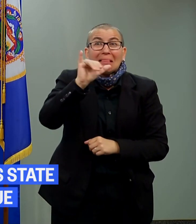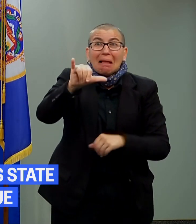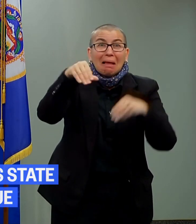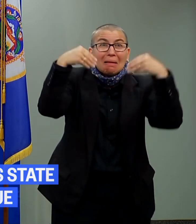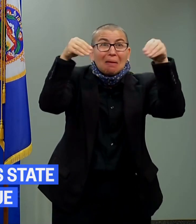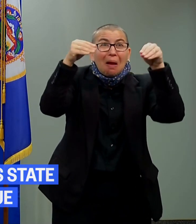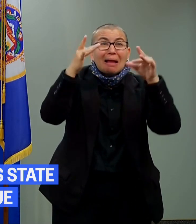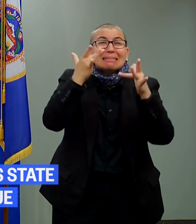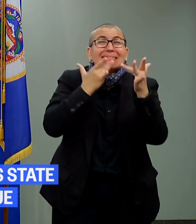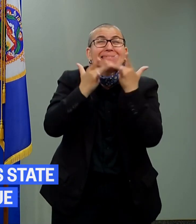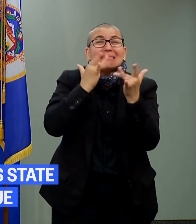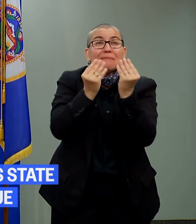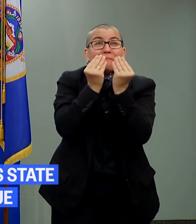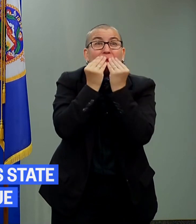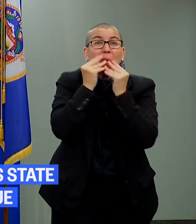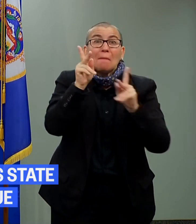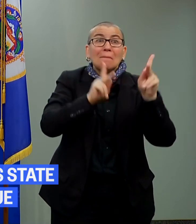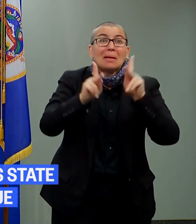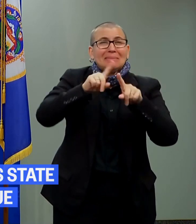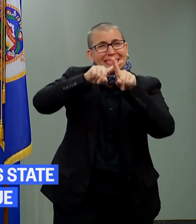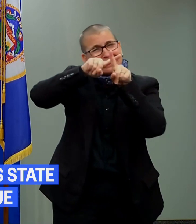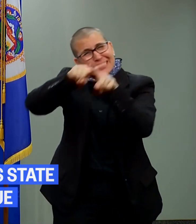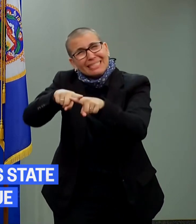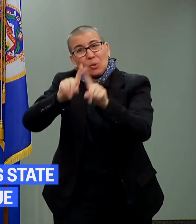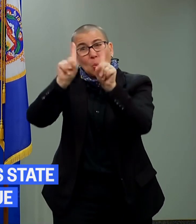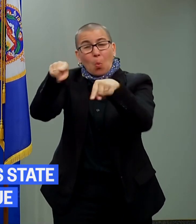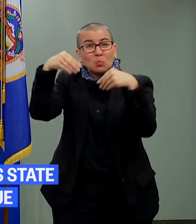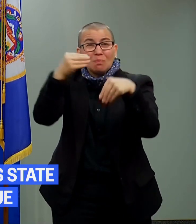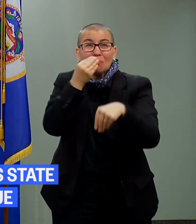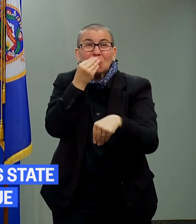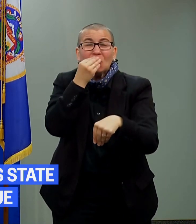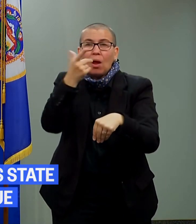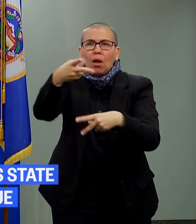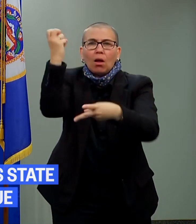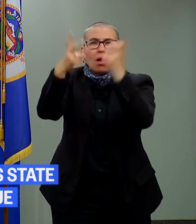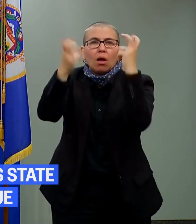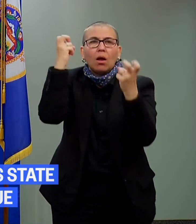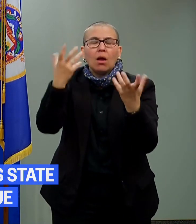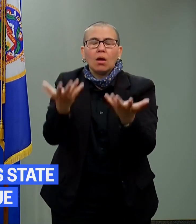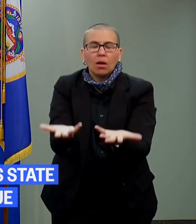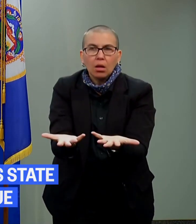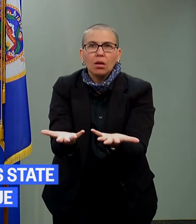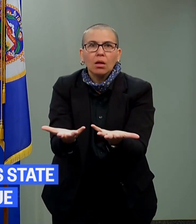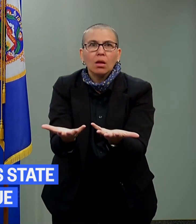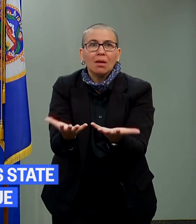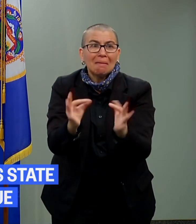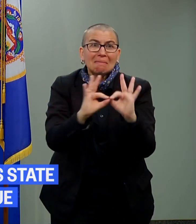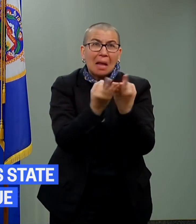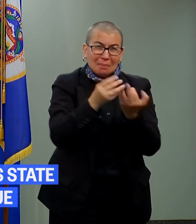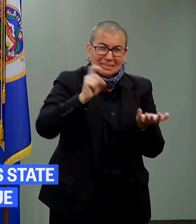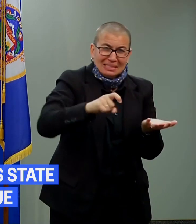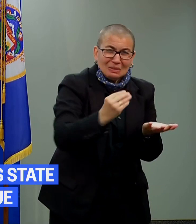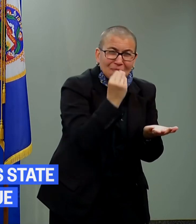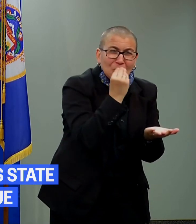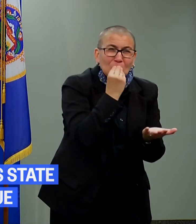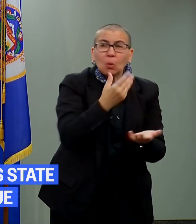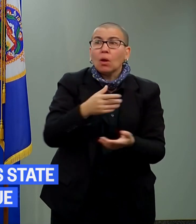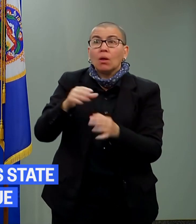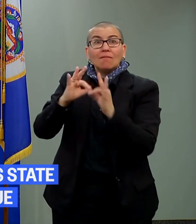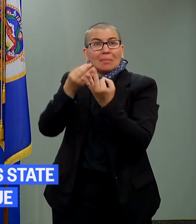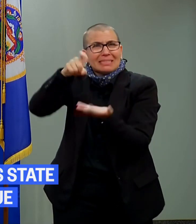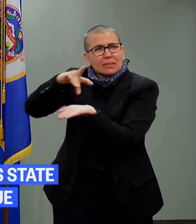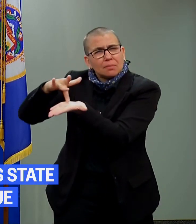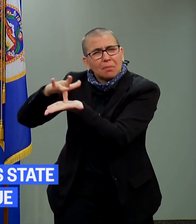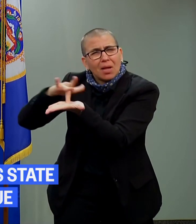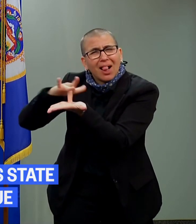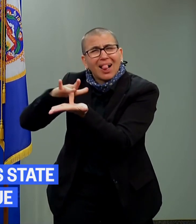families of the grocery stores they need to go to feed their children, who would deprive, in the middle of one of the greatest economic crises